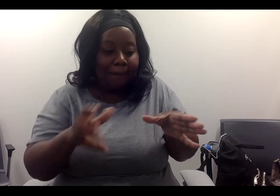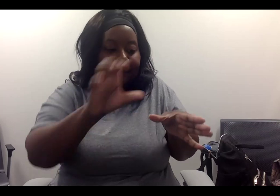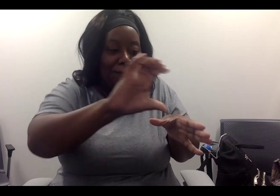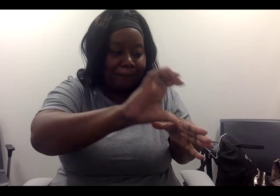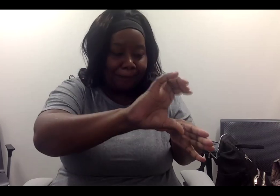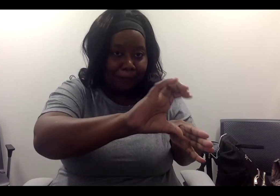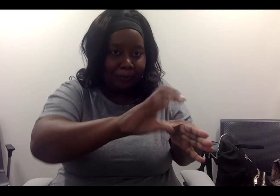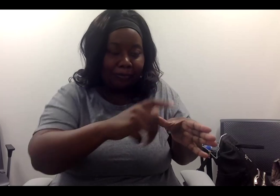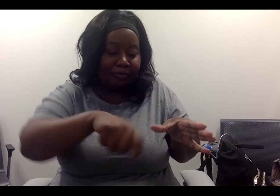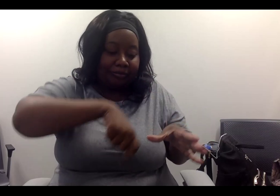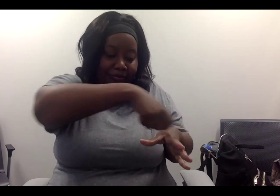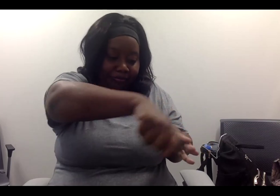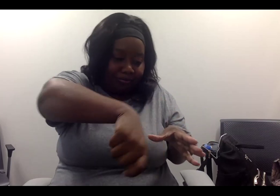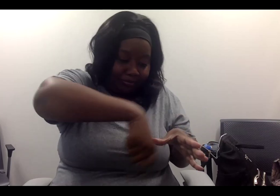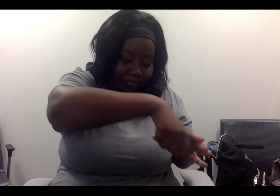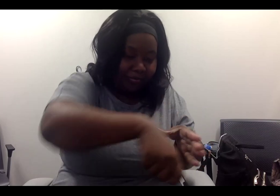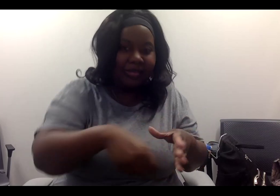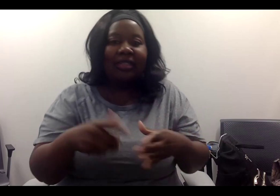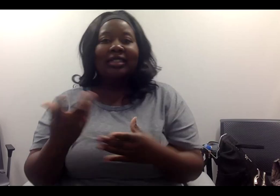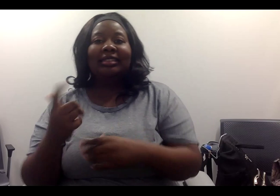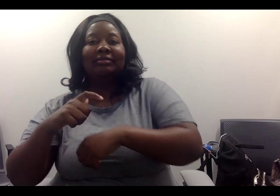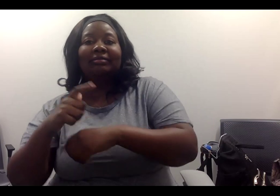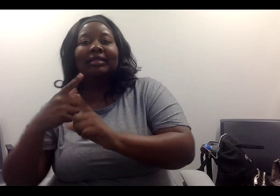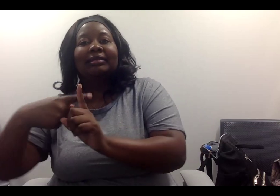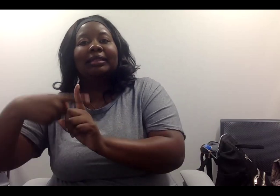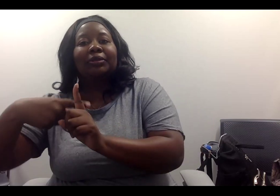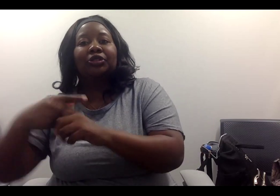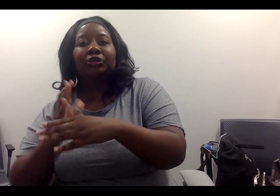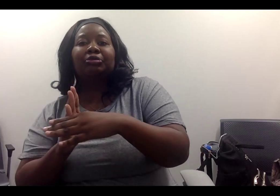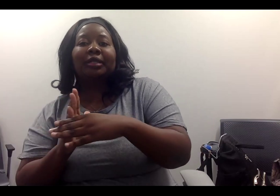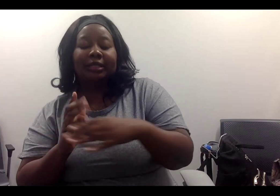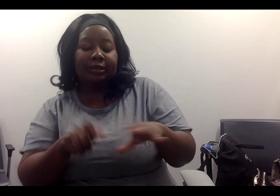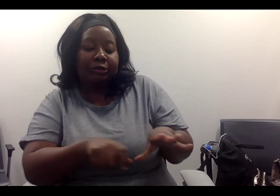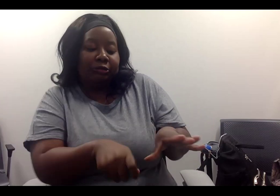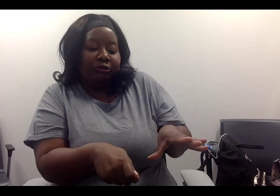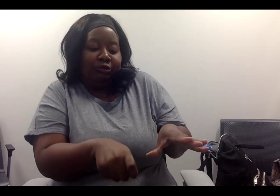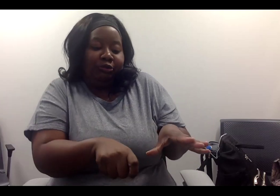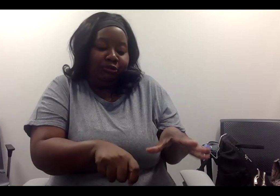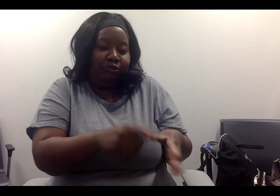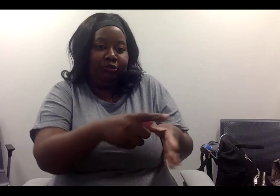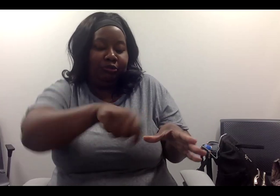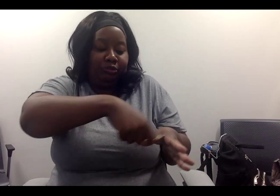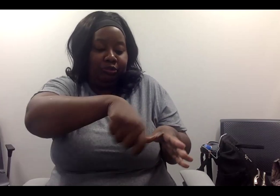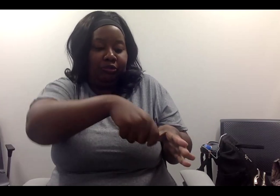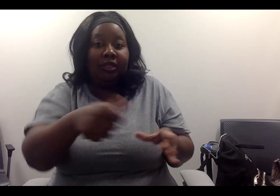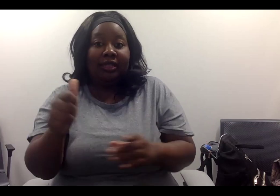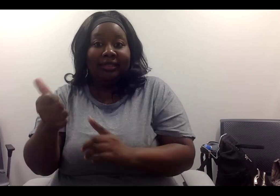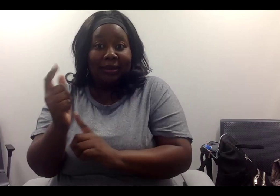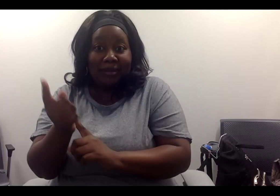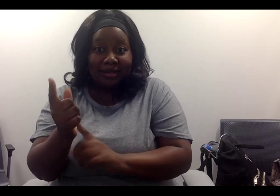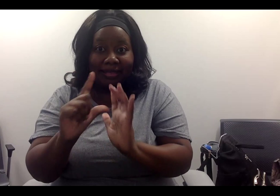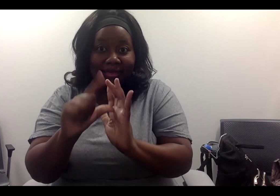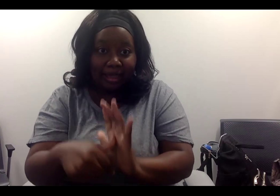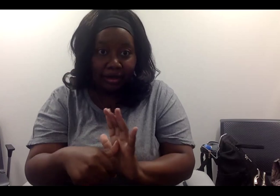on medium, stirring occasionally for about 10 minutes. So that's what I did. And about 10 minutes later, it looked like